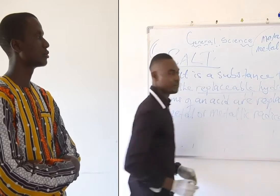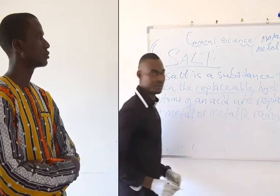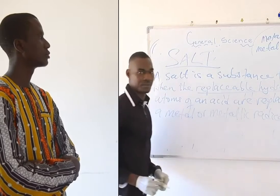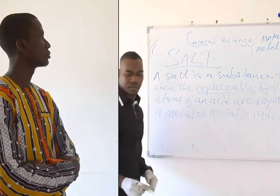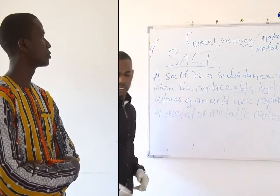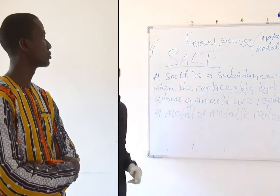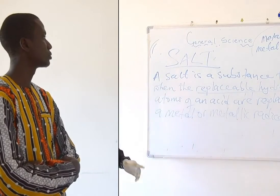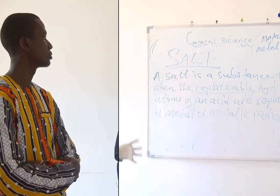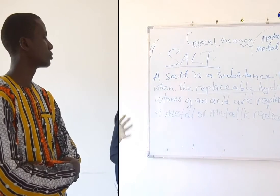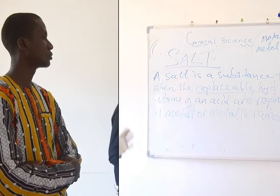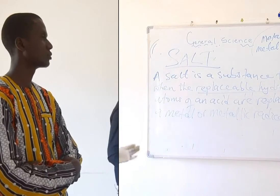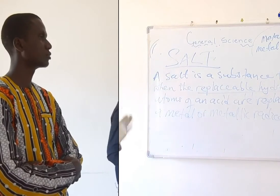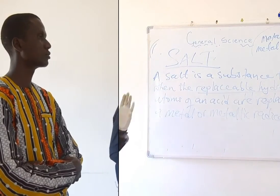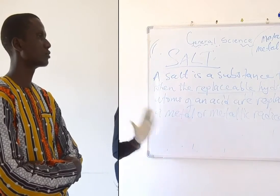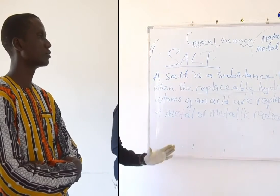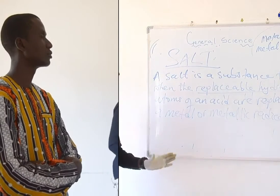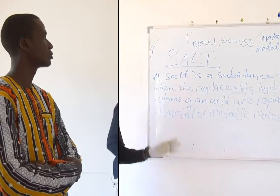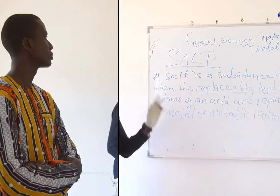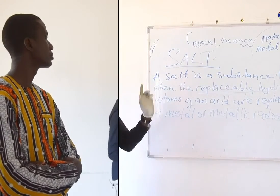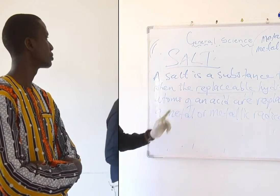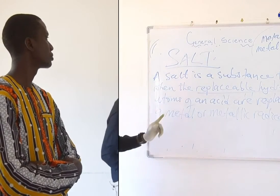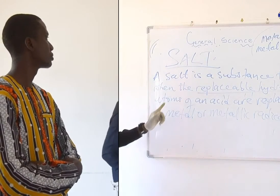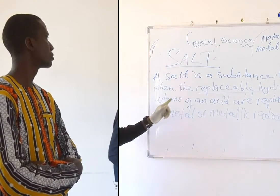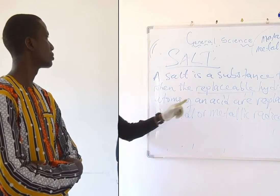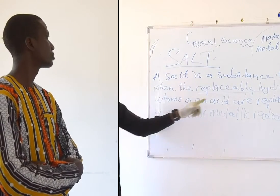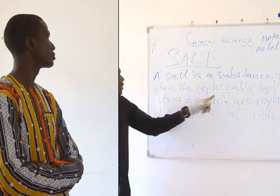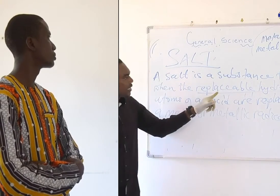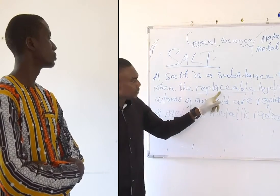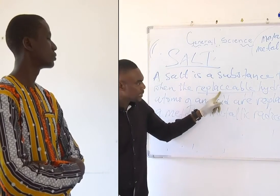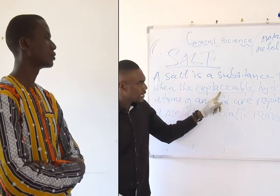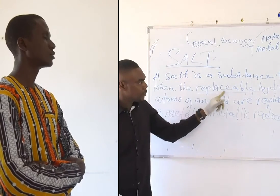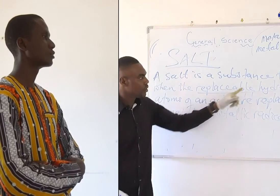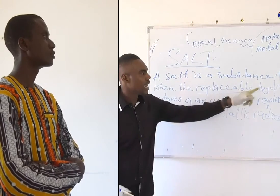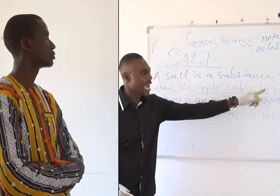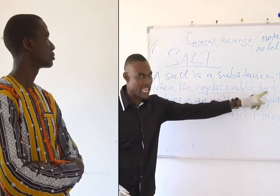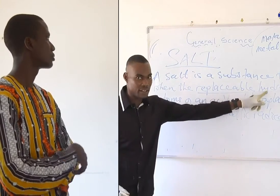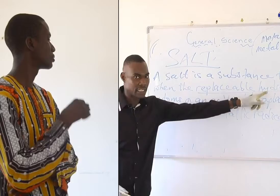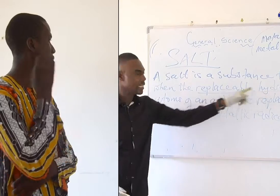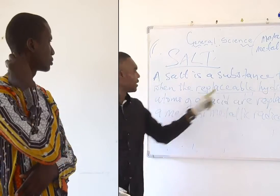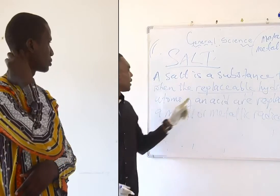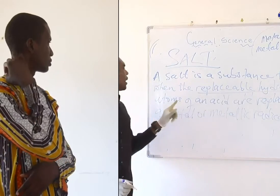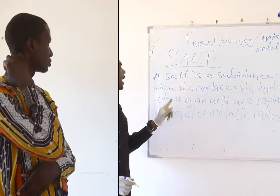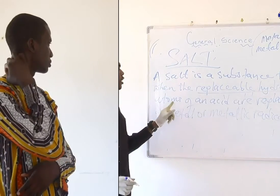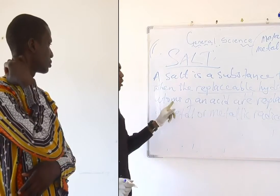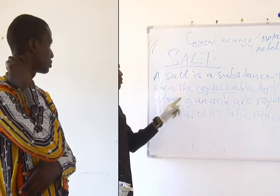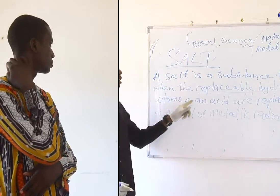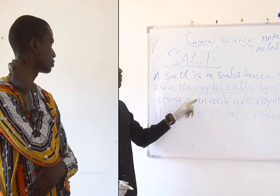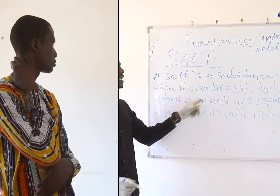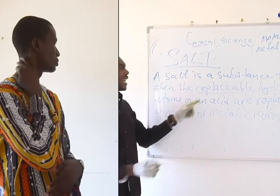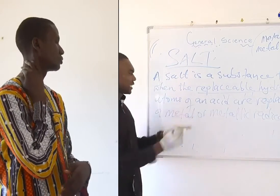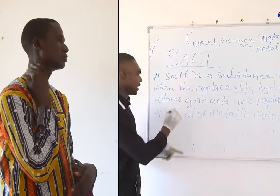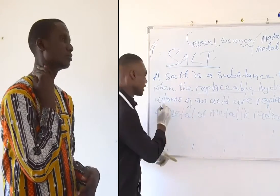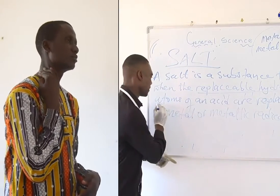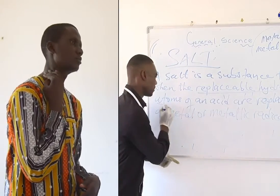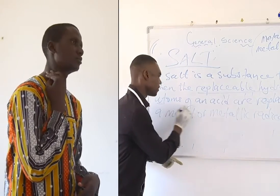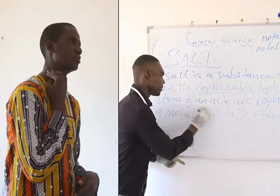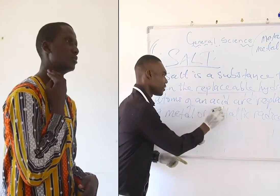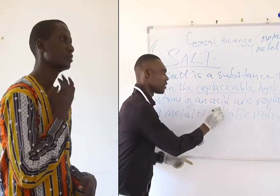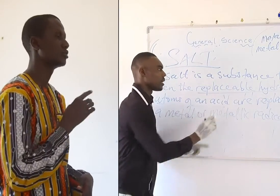ammonia. So salt is formed when the replaceable hydrogen atoms of an